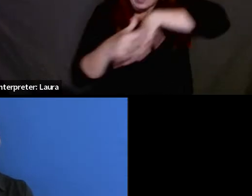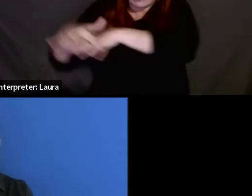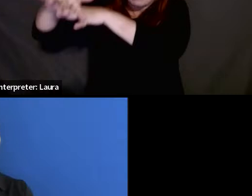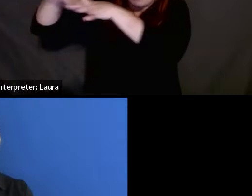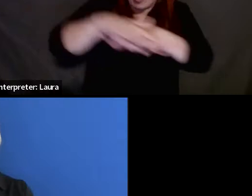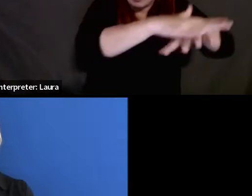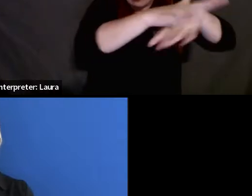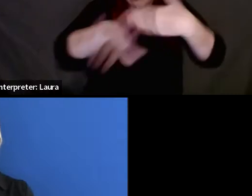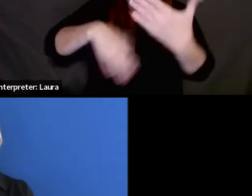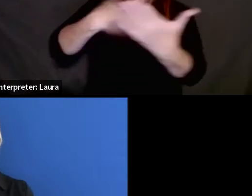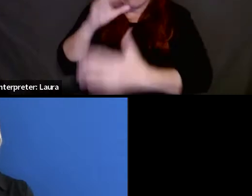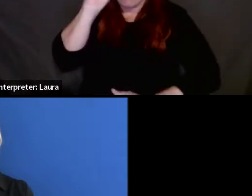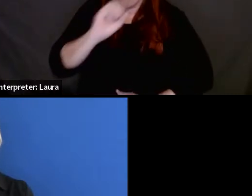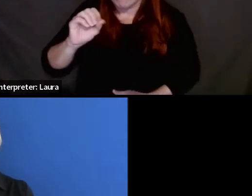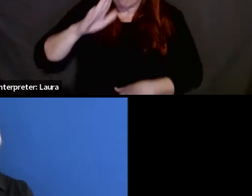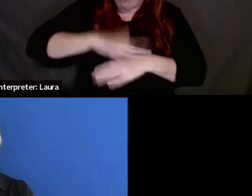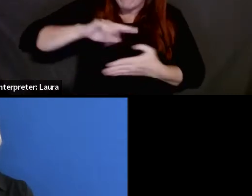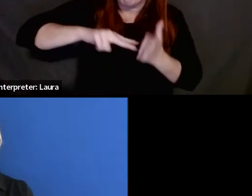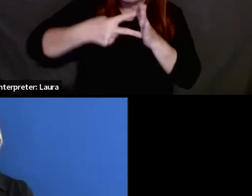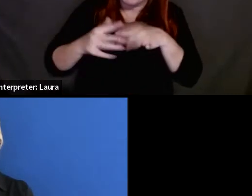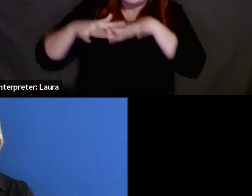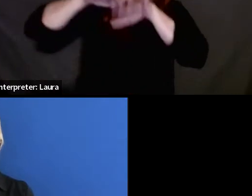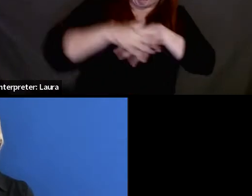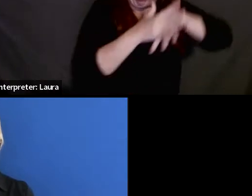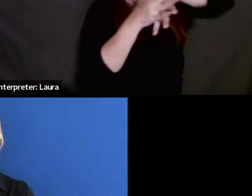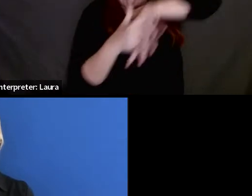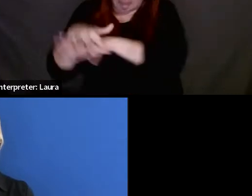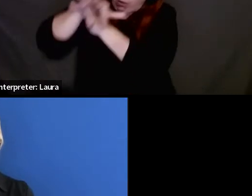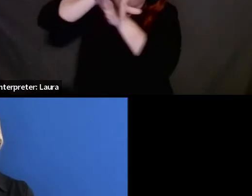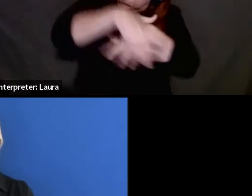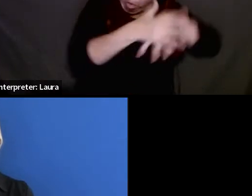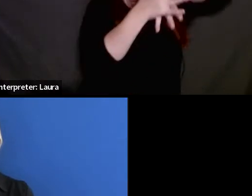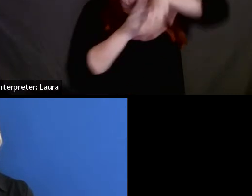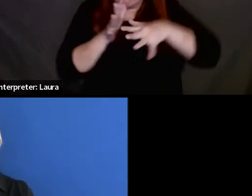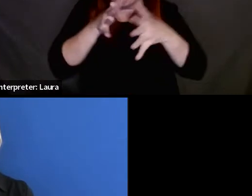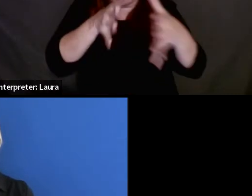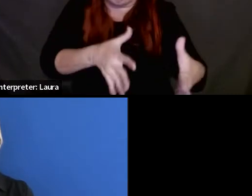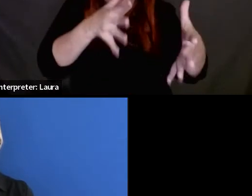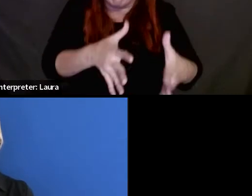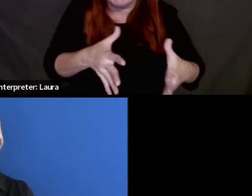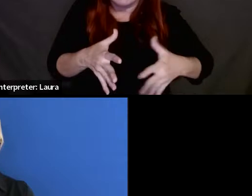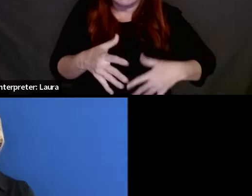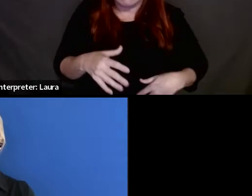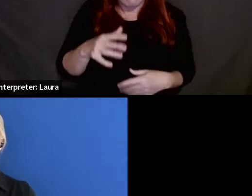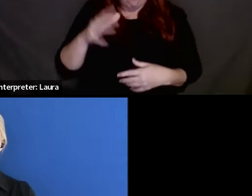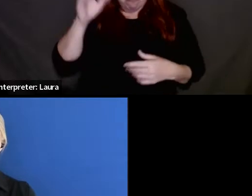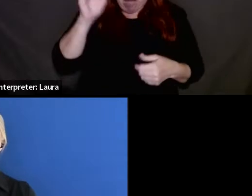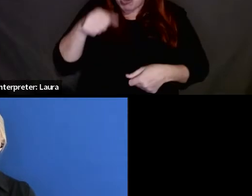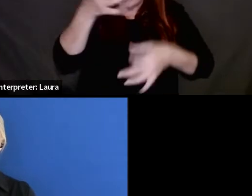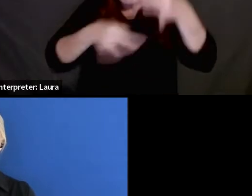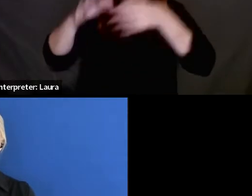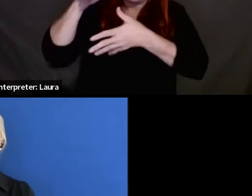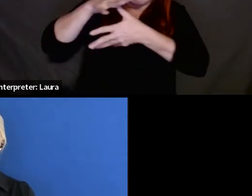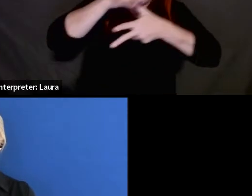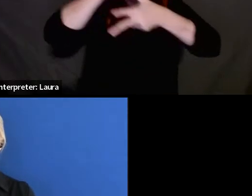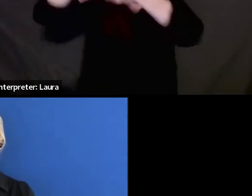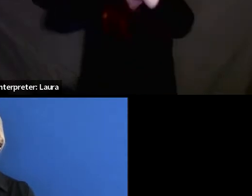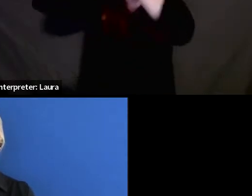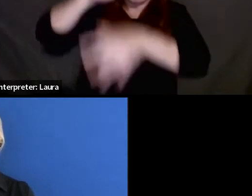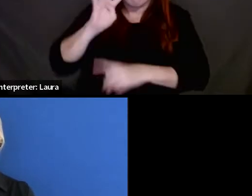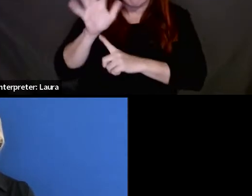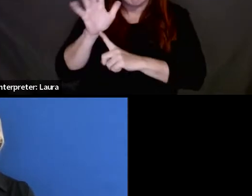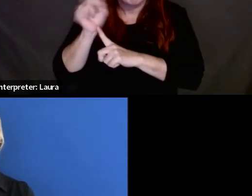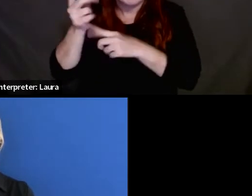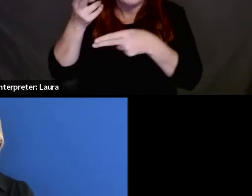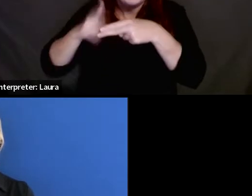2 knots deliberately to make us sick. Where they could have put us on a helicopter, take us 45